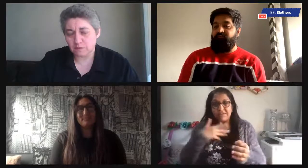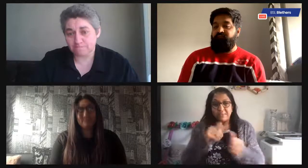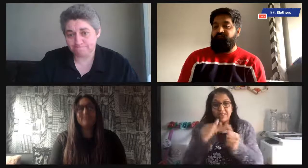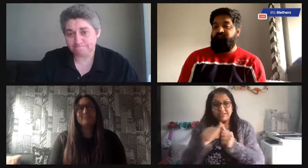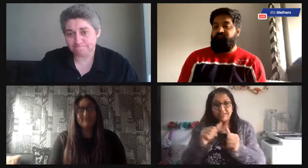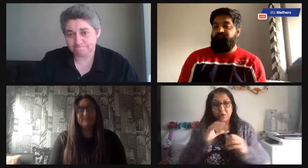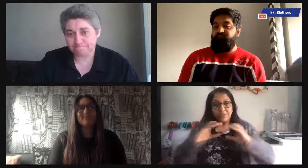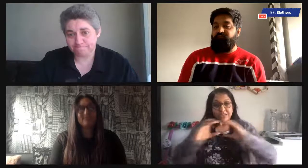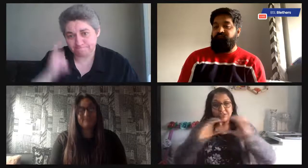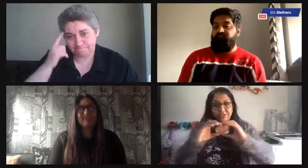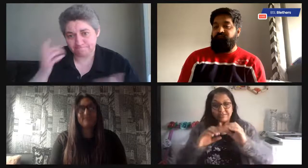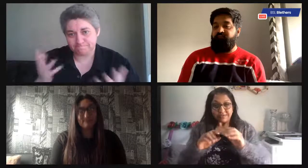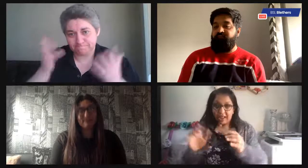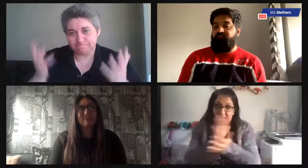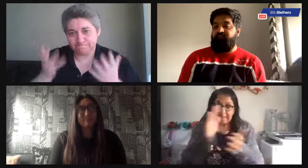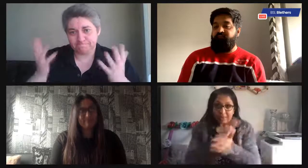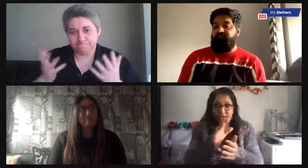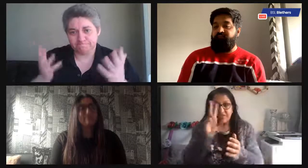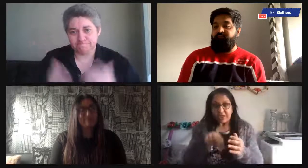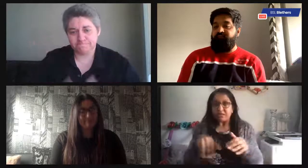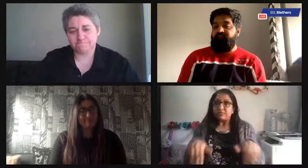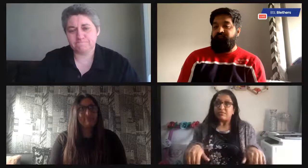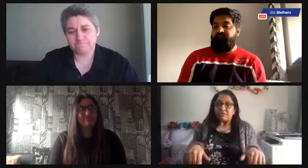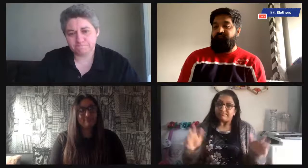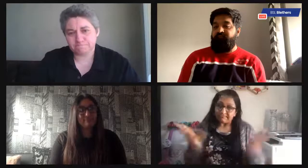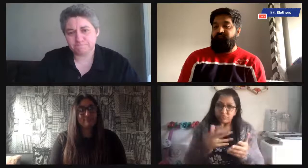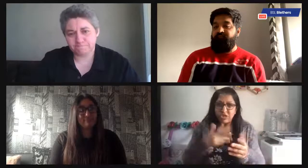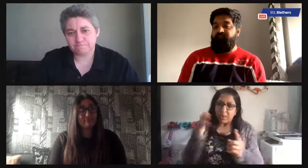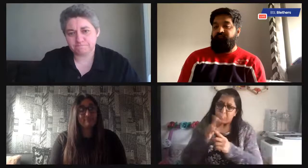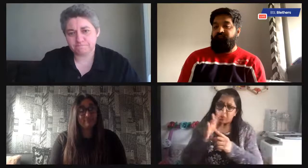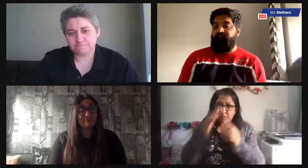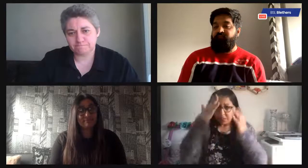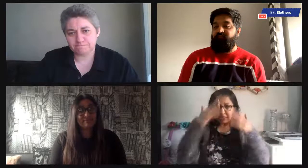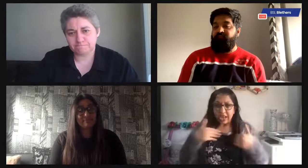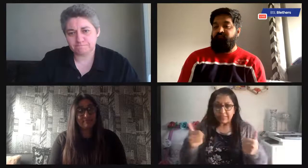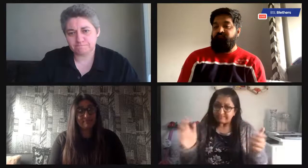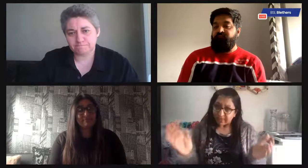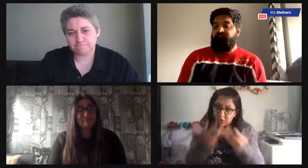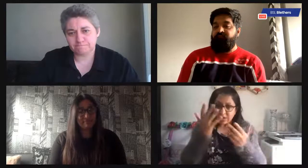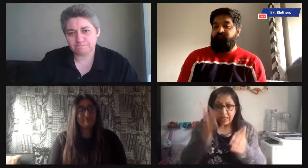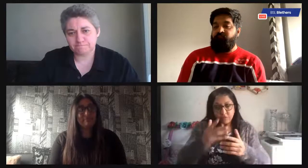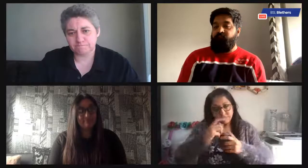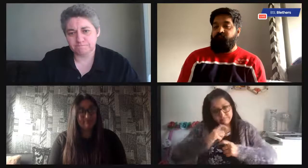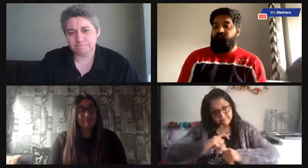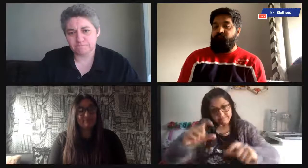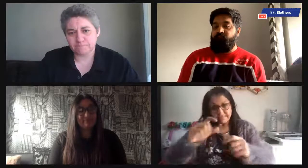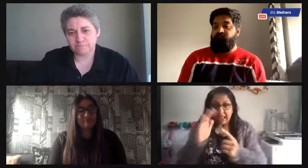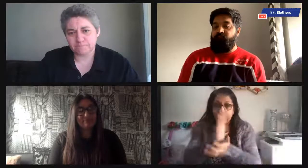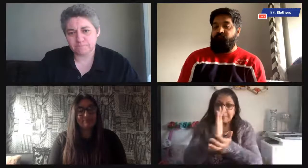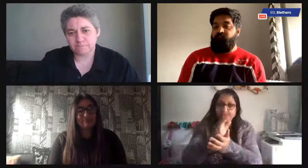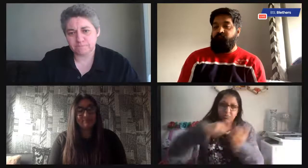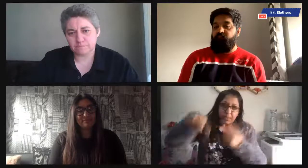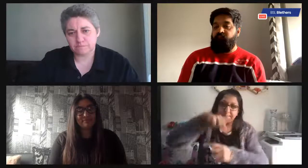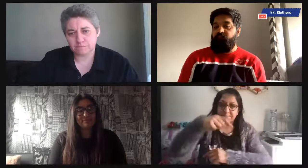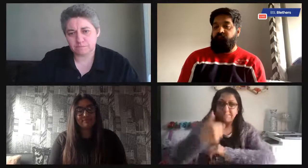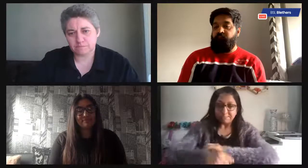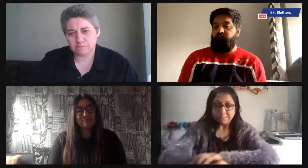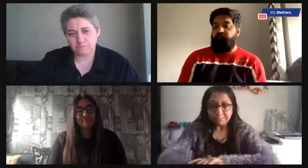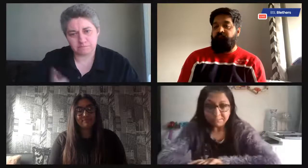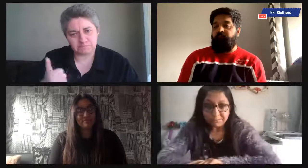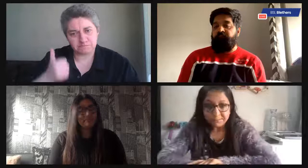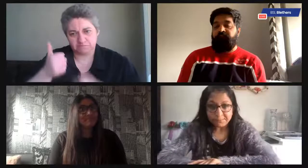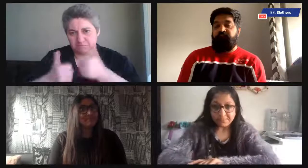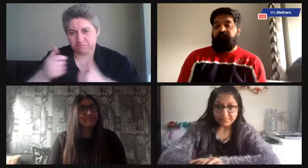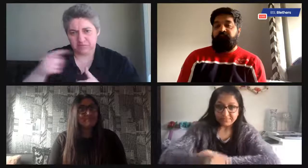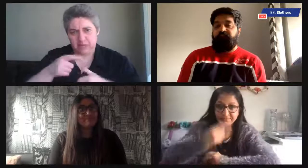So, we told them that signing and communicating with people who are like-minded and feel